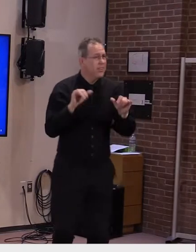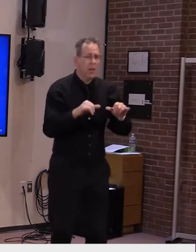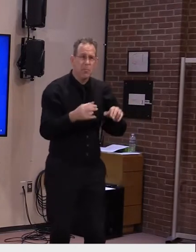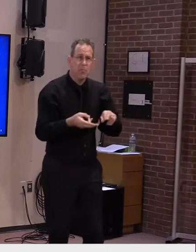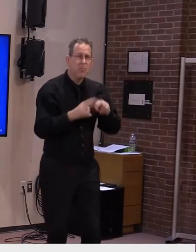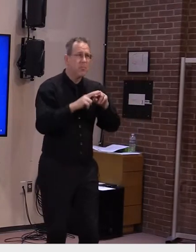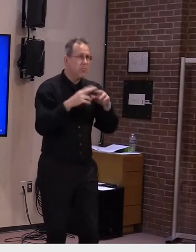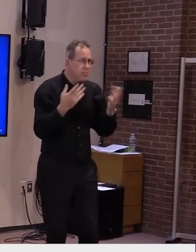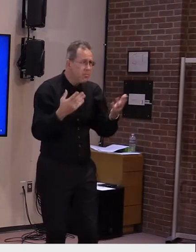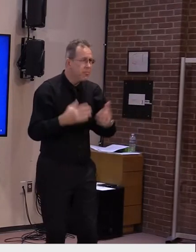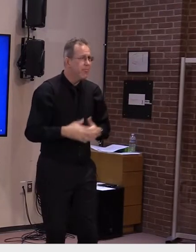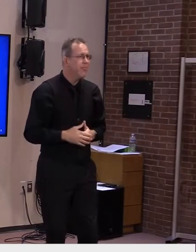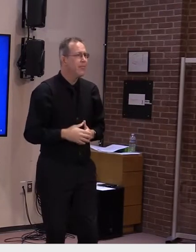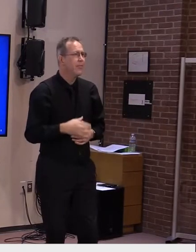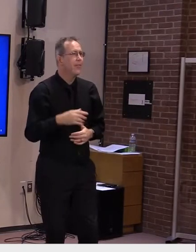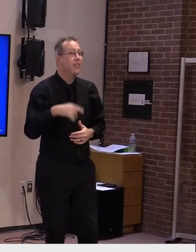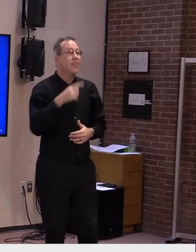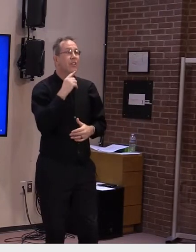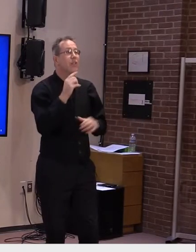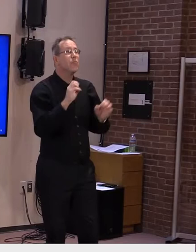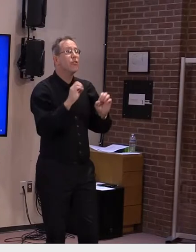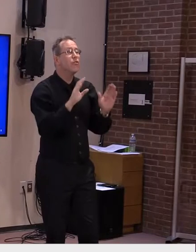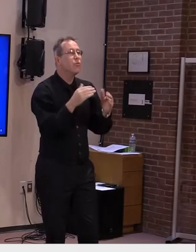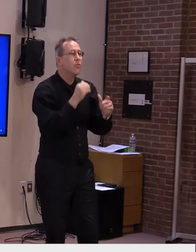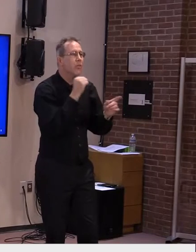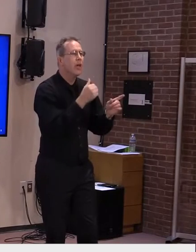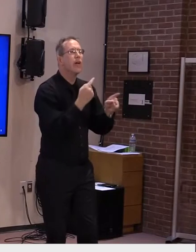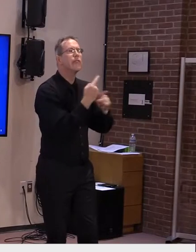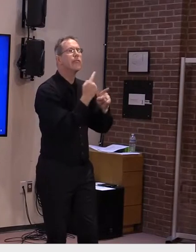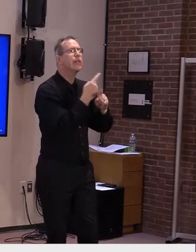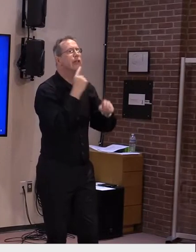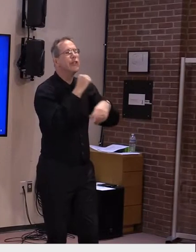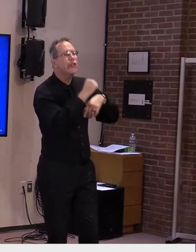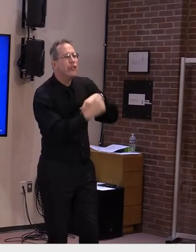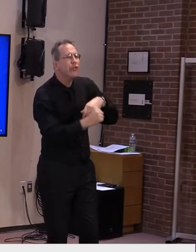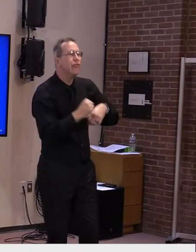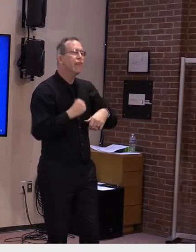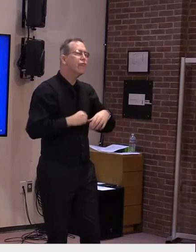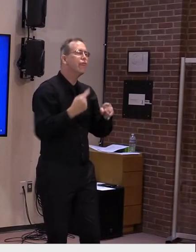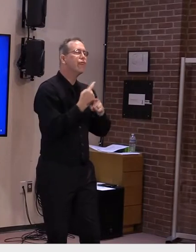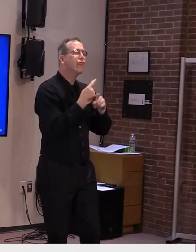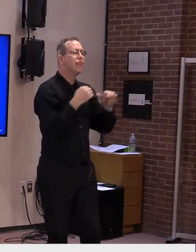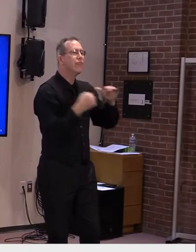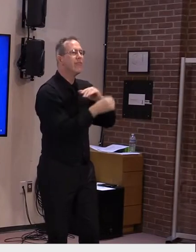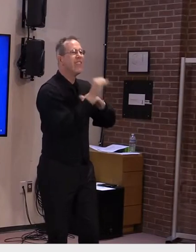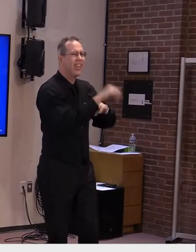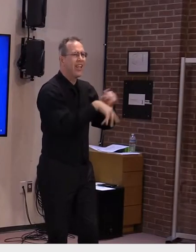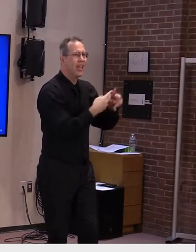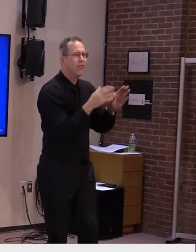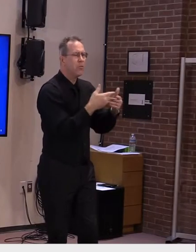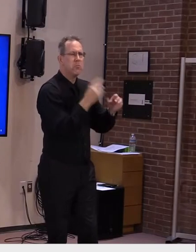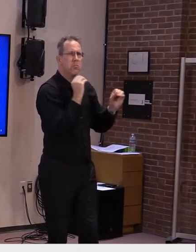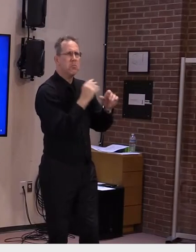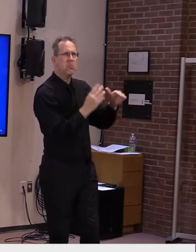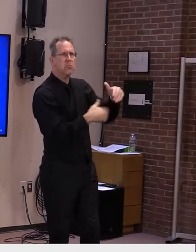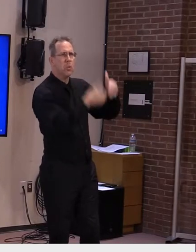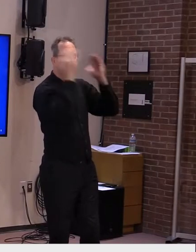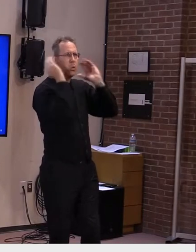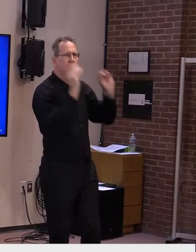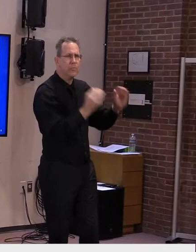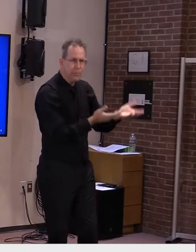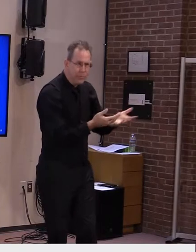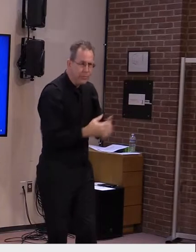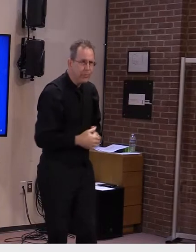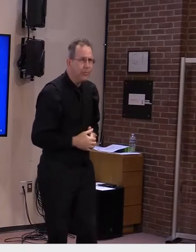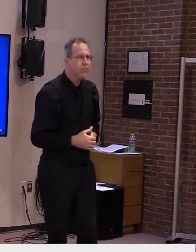in the ICU are not fully vaccinated. So we do know that those who are not fully vaccinated are going to the hospital at a much higher rate.